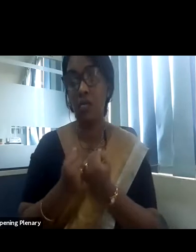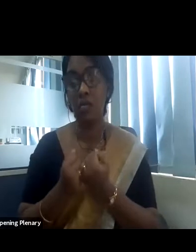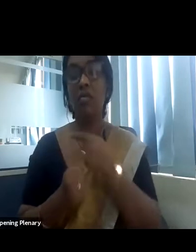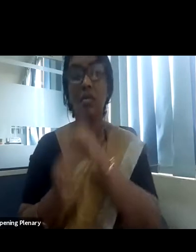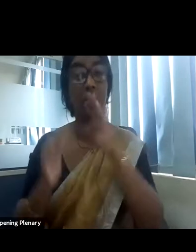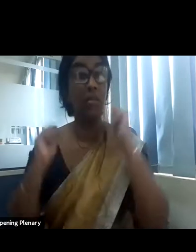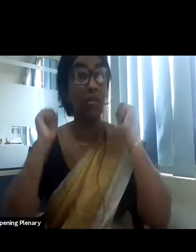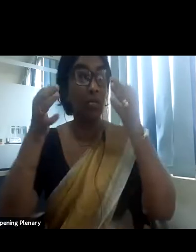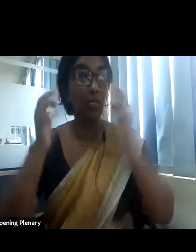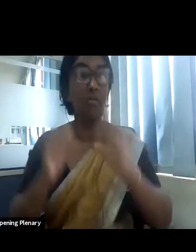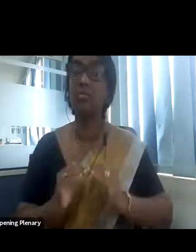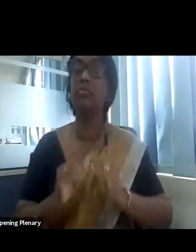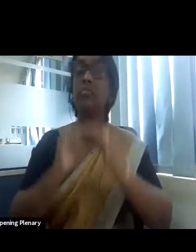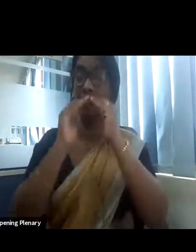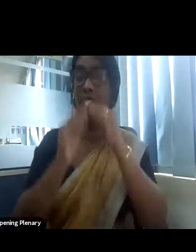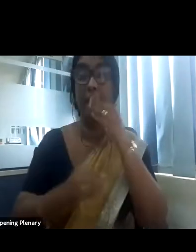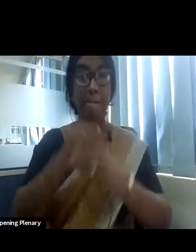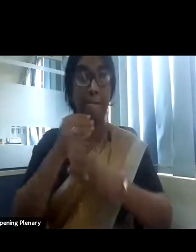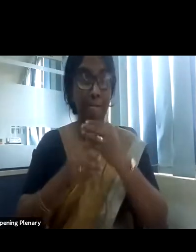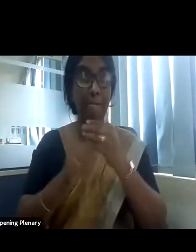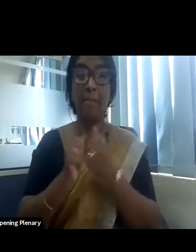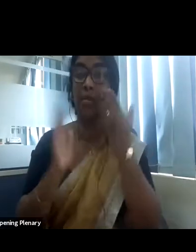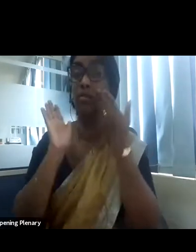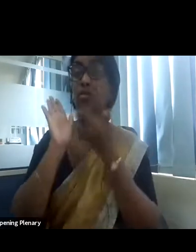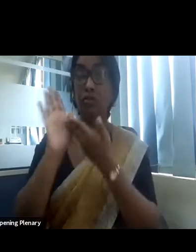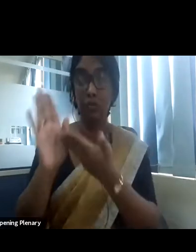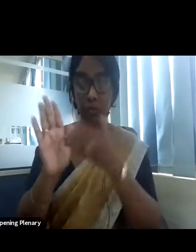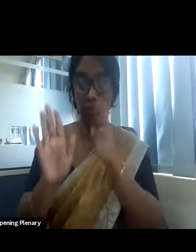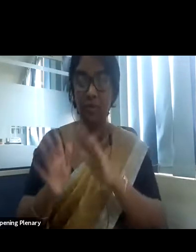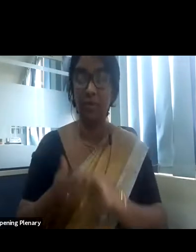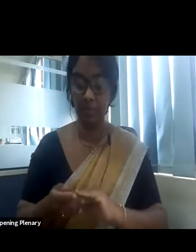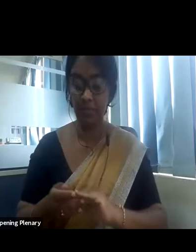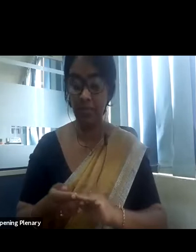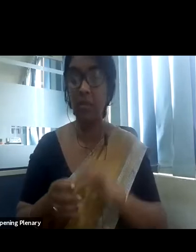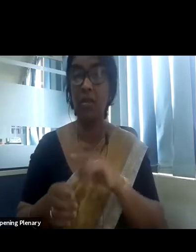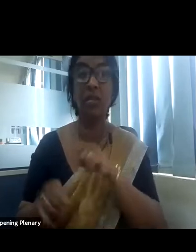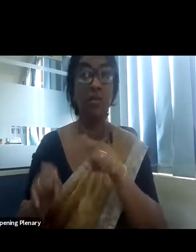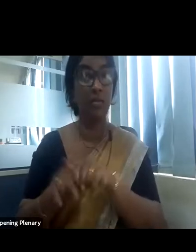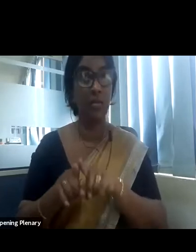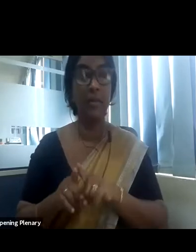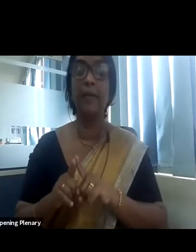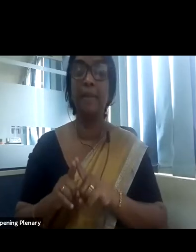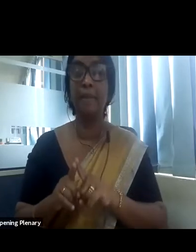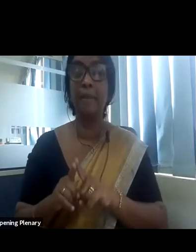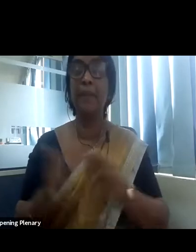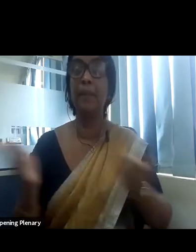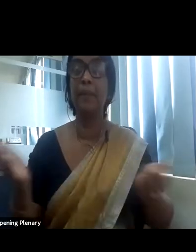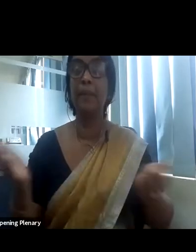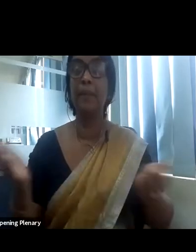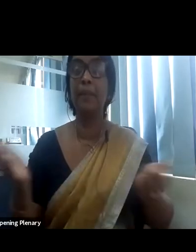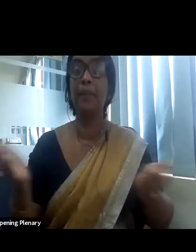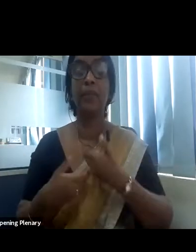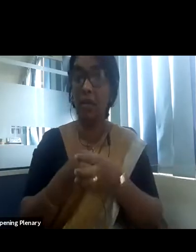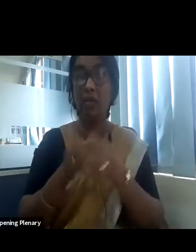act on our commitments. This morning, we are all also gathered here to take on and further